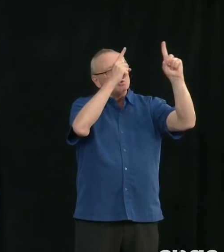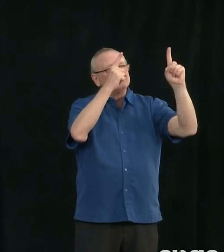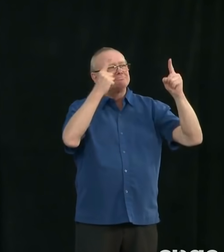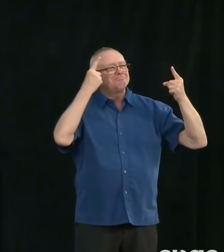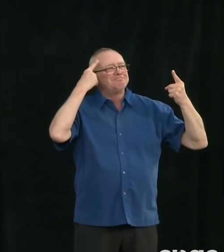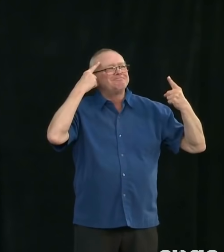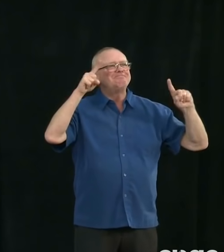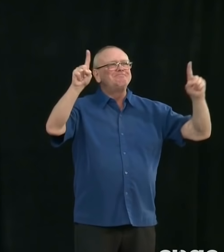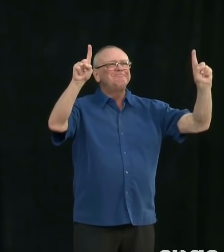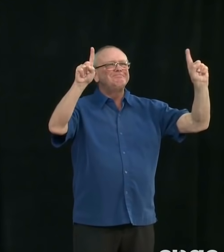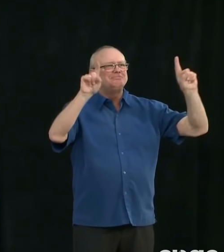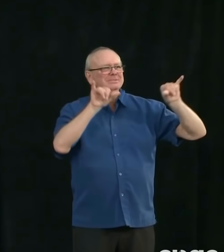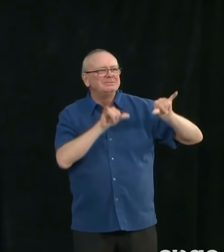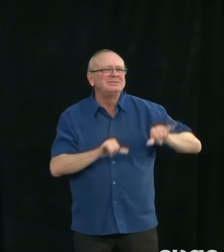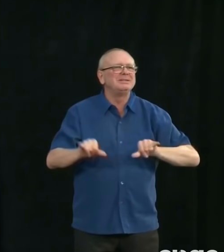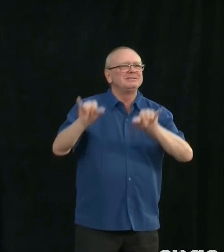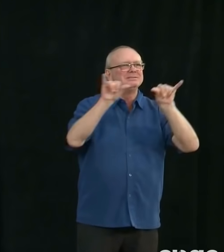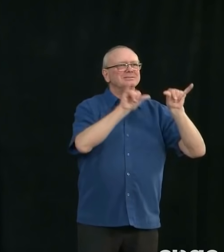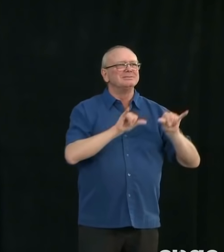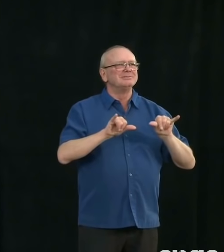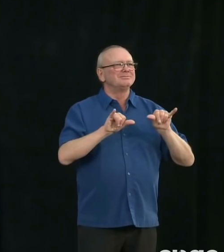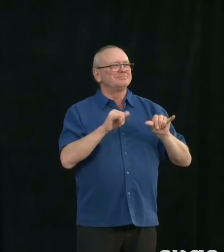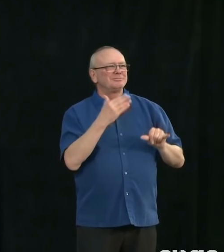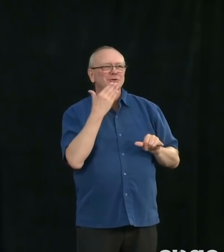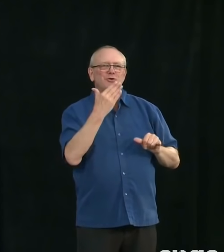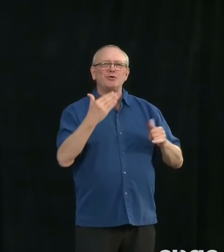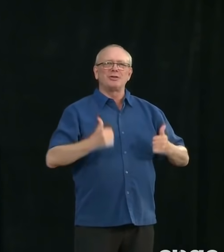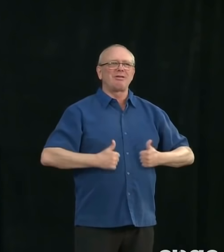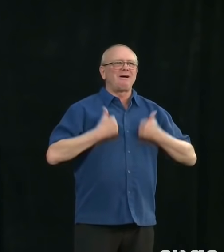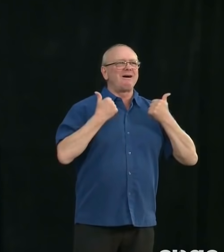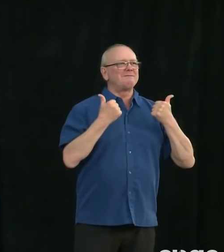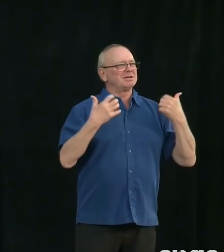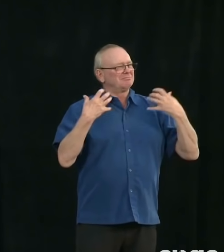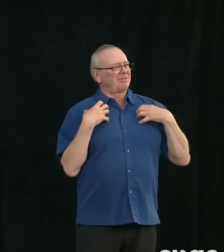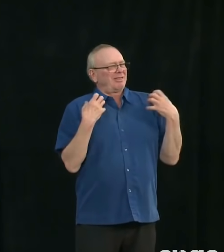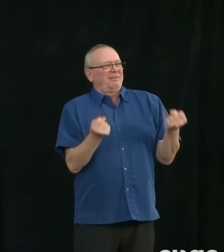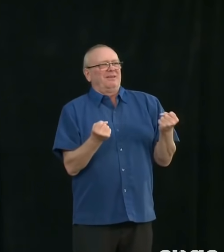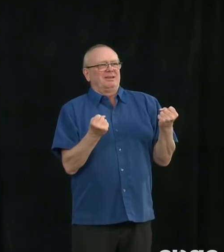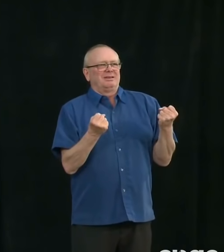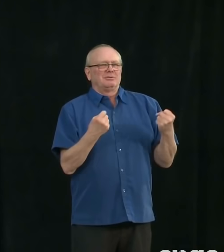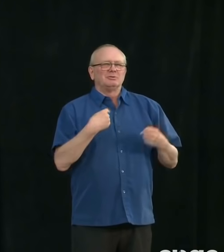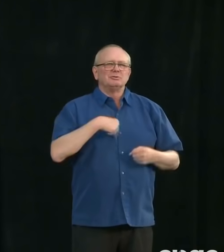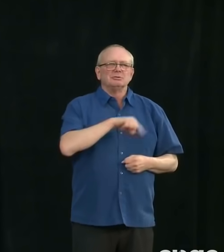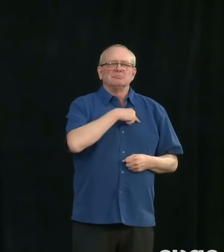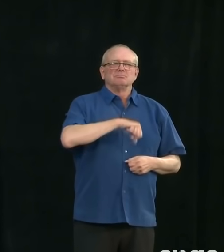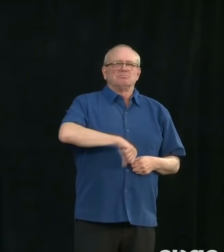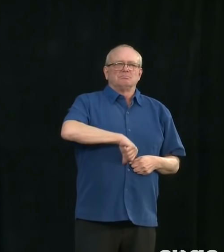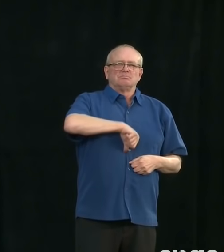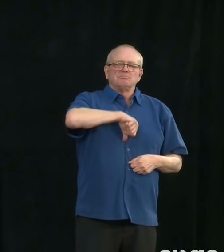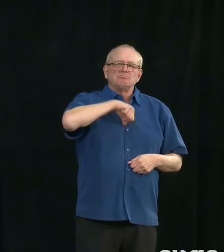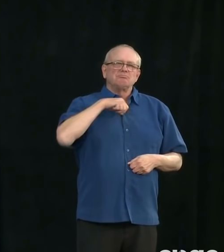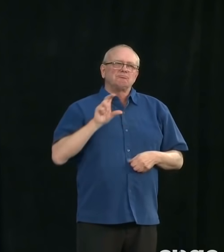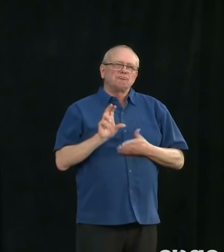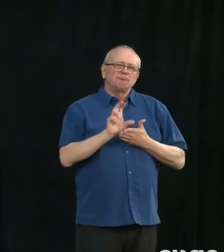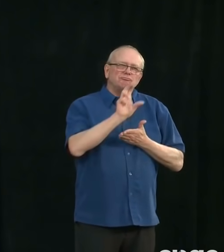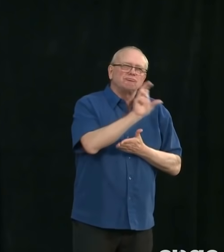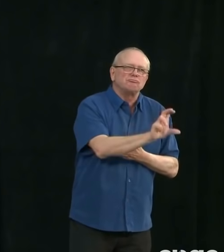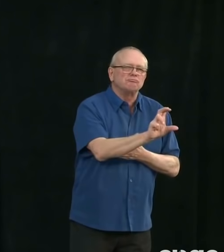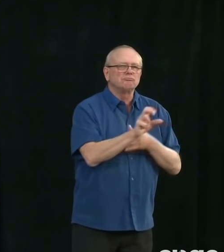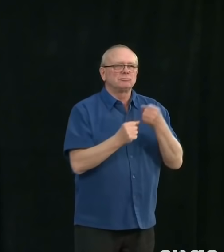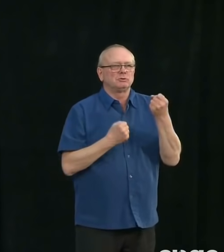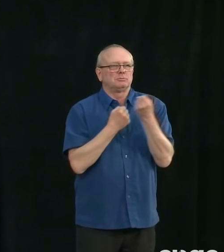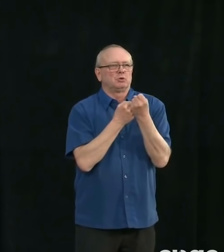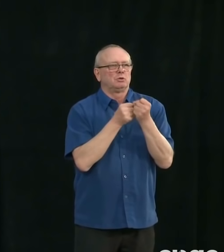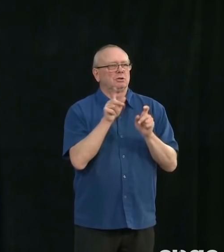proud to make the investment today on behalf of our donors to support the incredible people on our front lines in all roles, whether in the